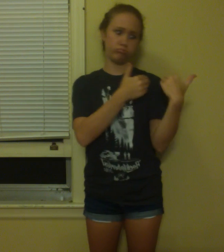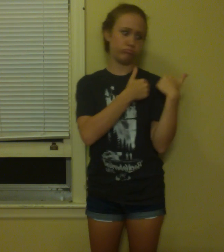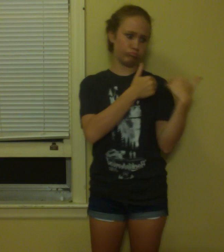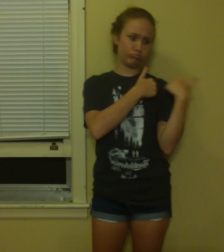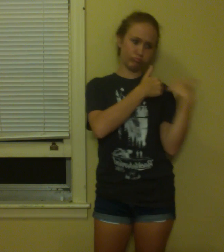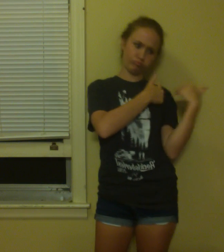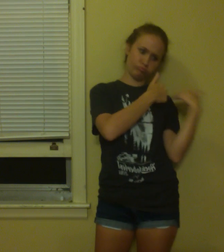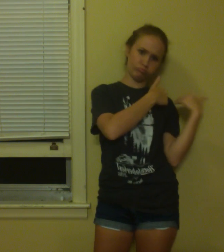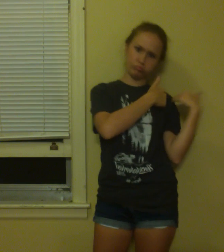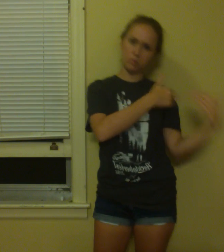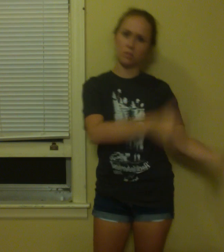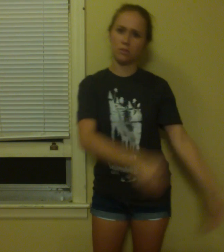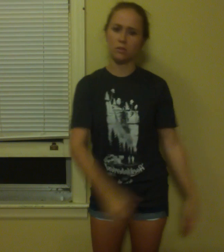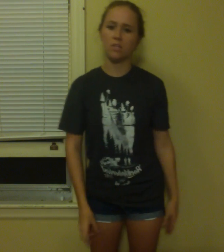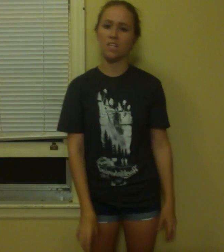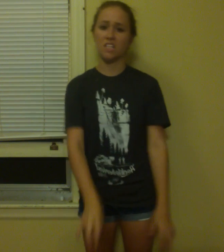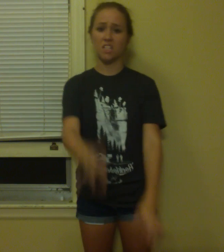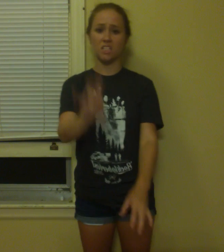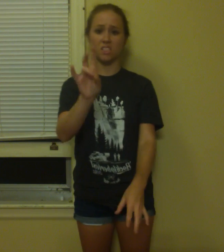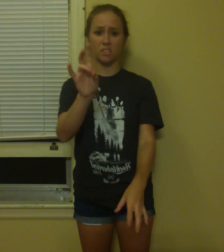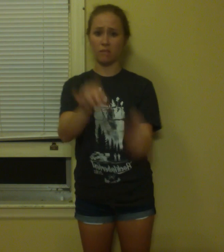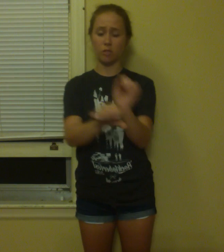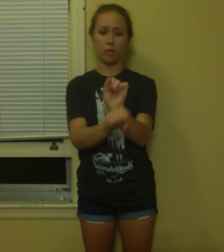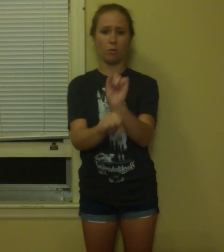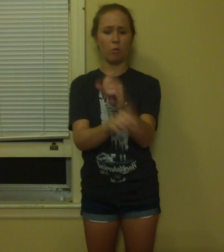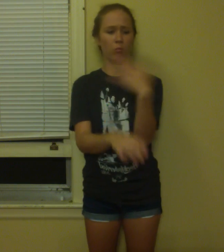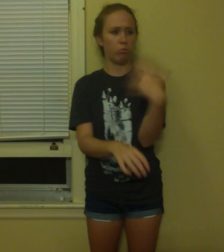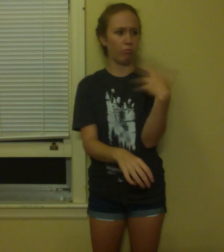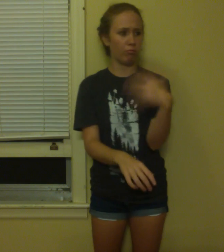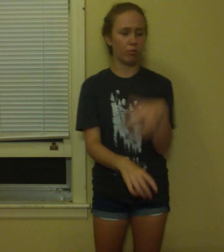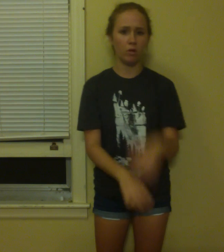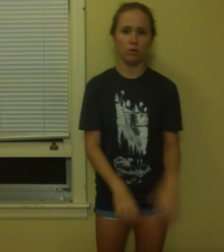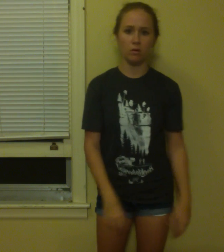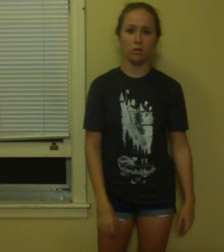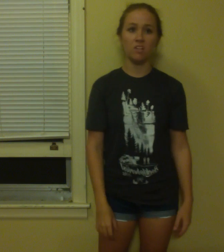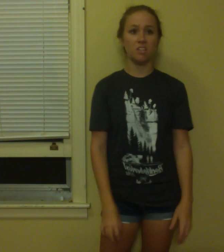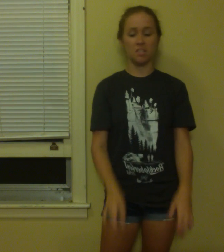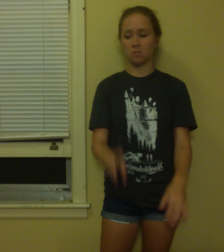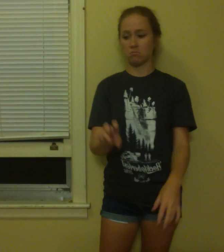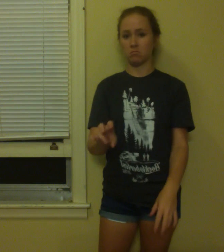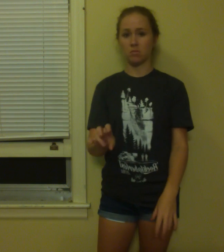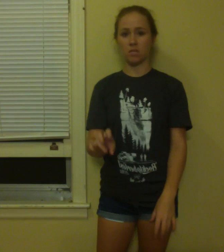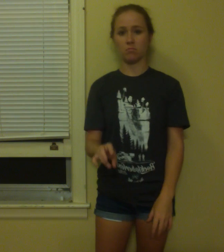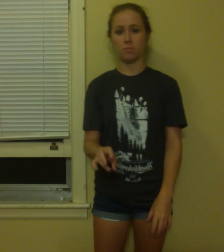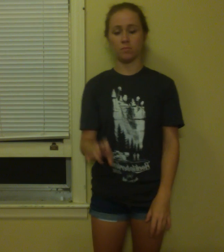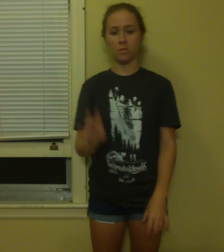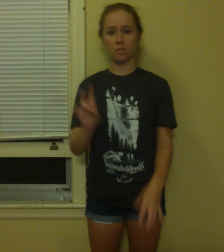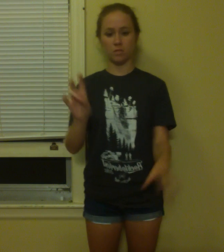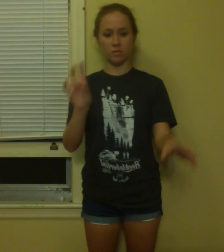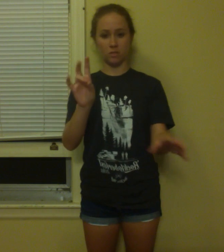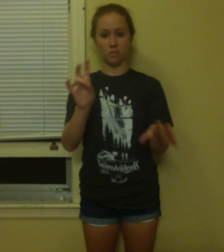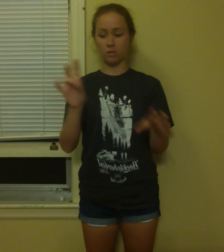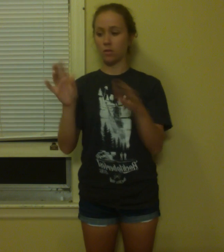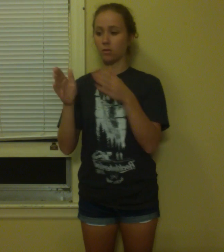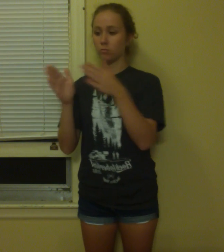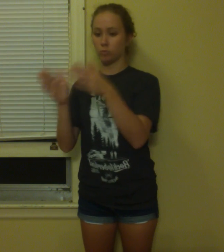has 7 different jobs that he will do. He does the jobs of like 7 different people, but it's all combined in one. But before we look at those